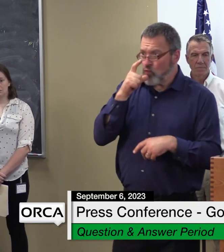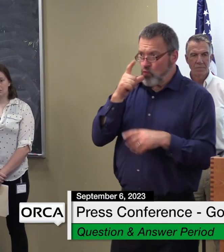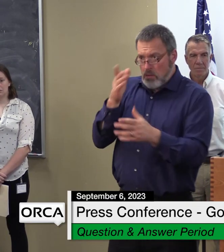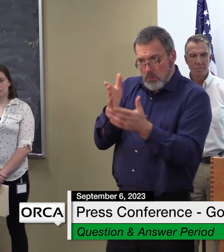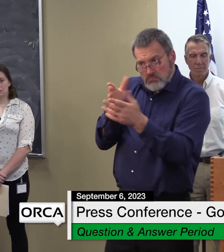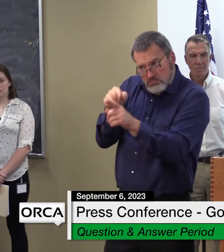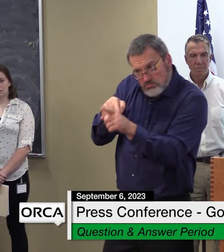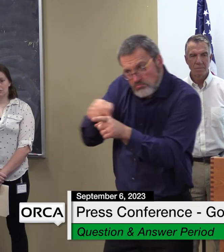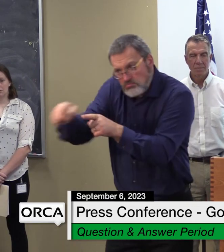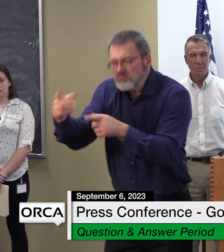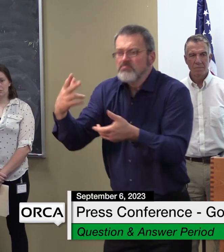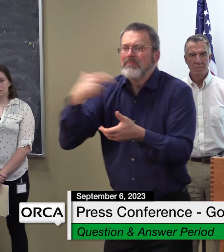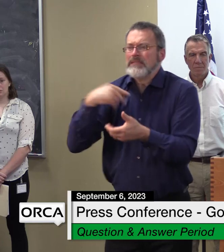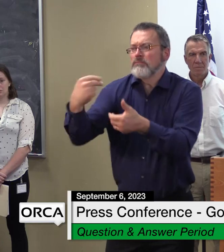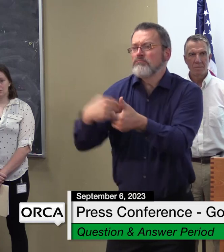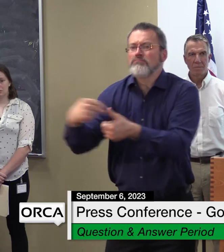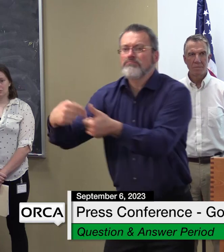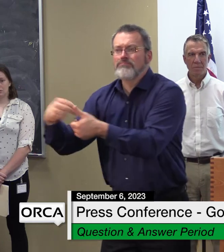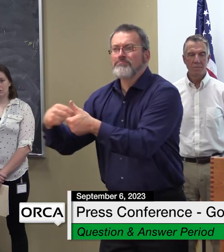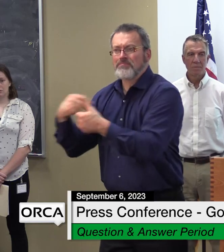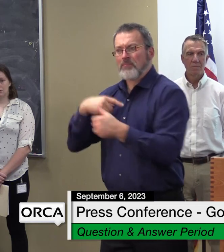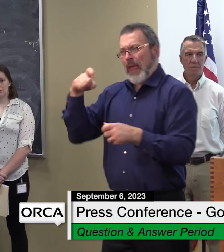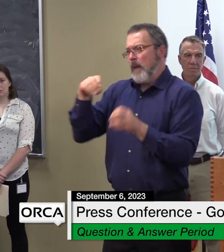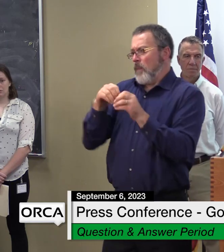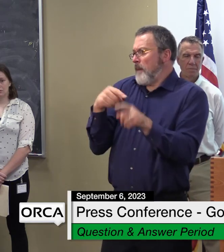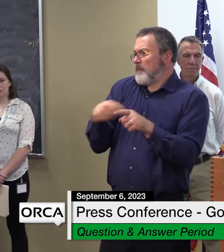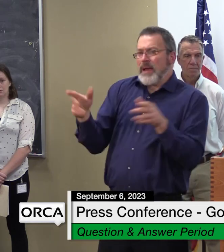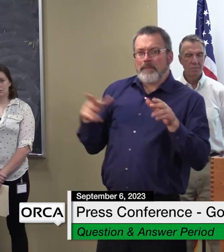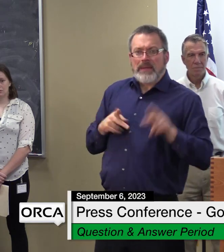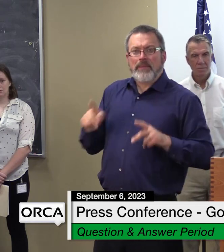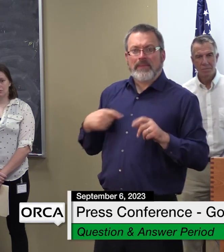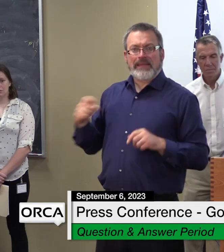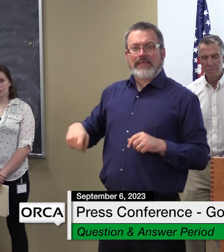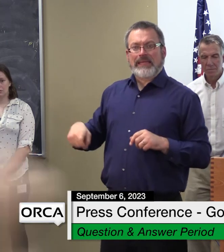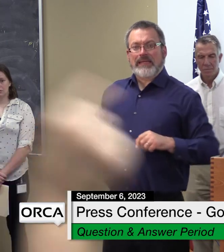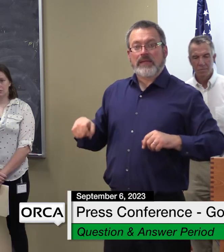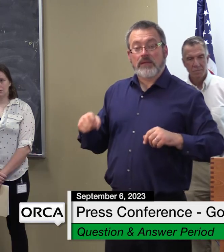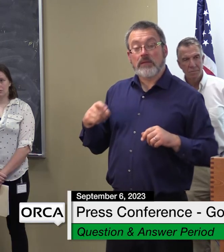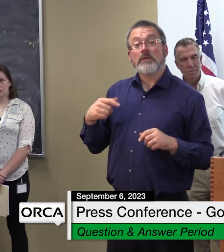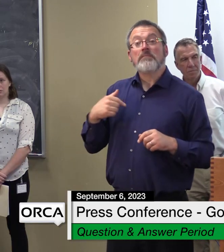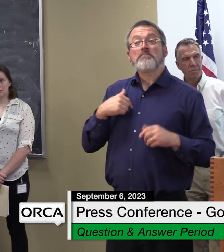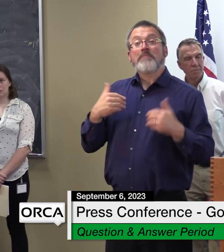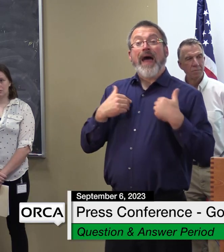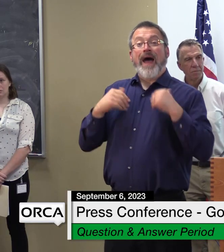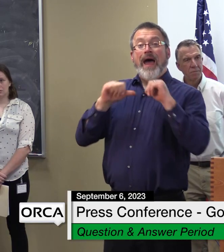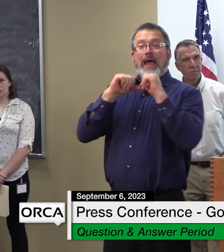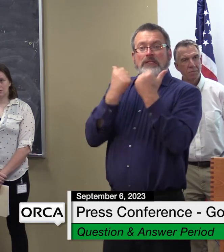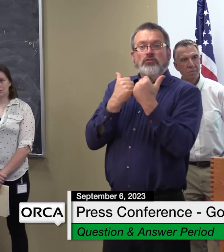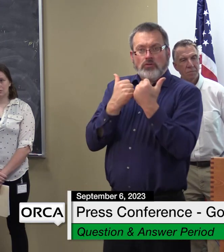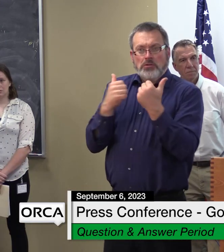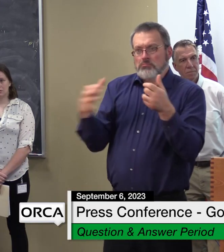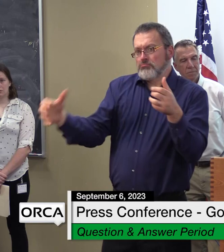are taking a slight turn for the better, meaning at our designated agencies, they had some extraordinarily high